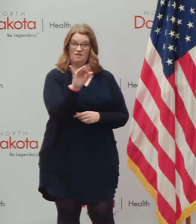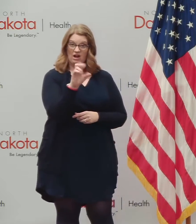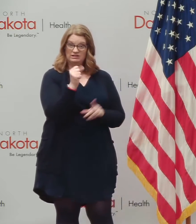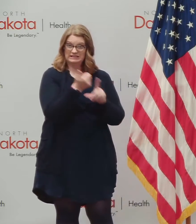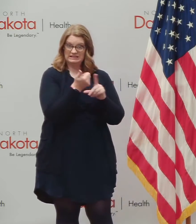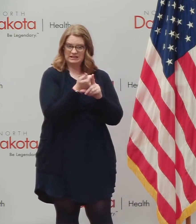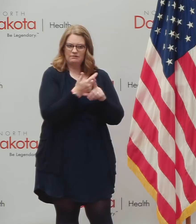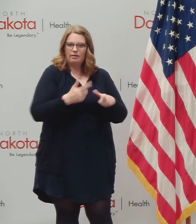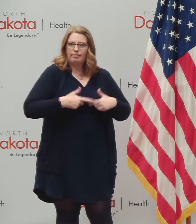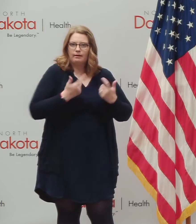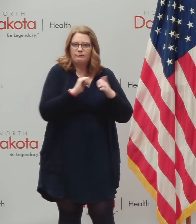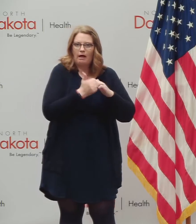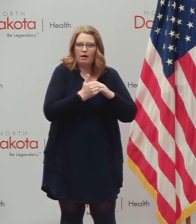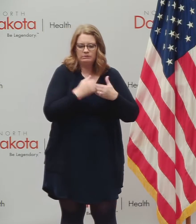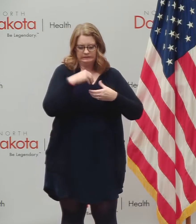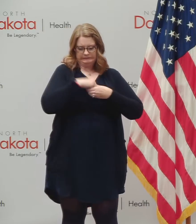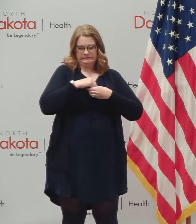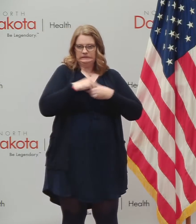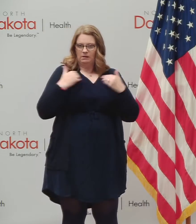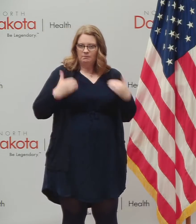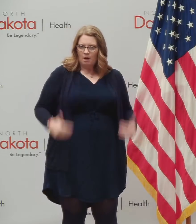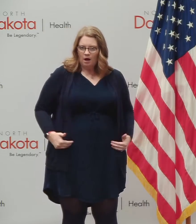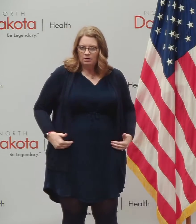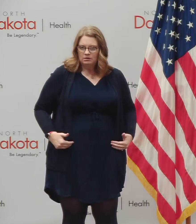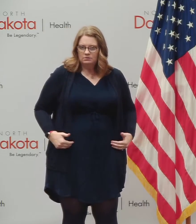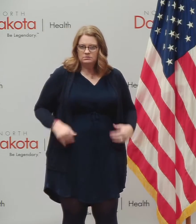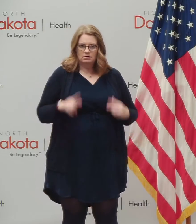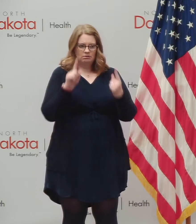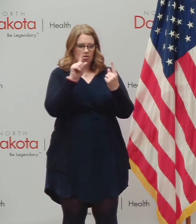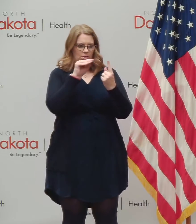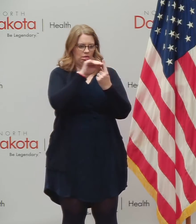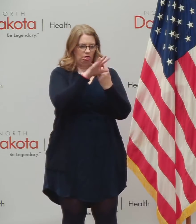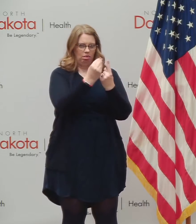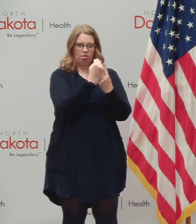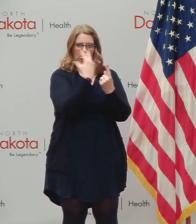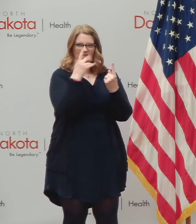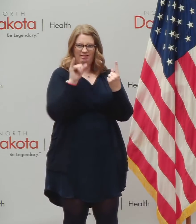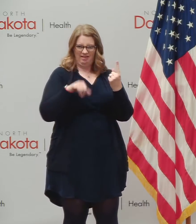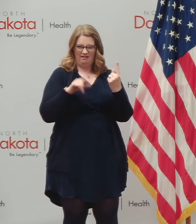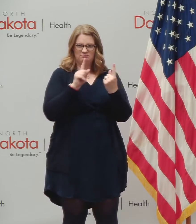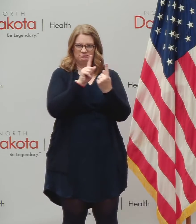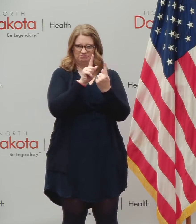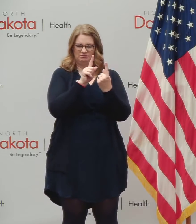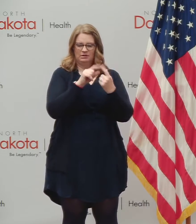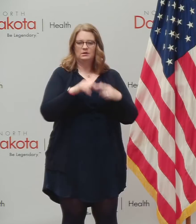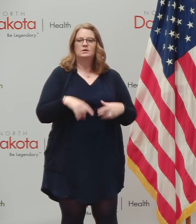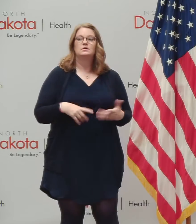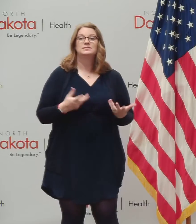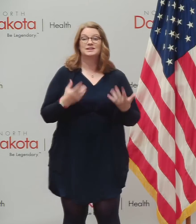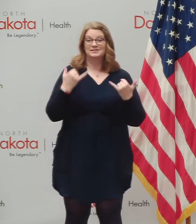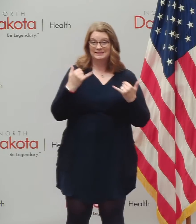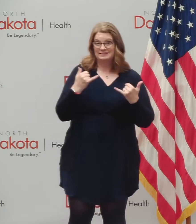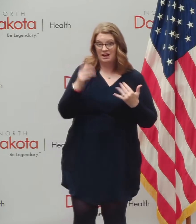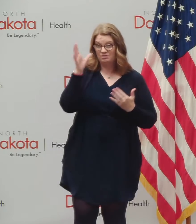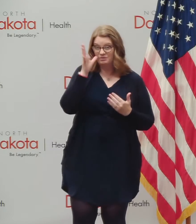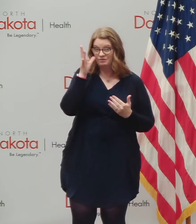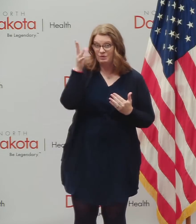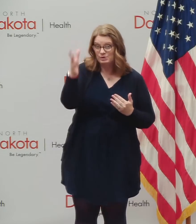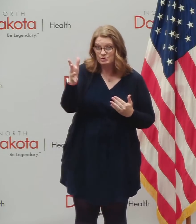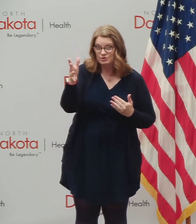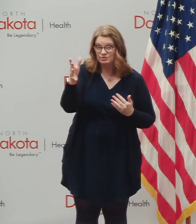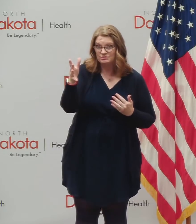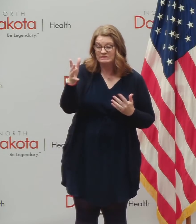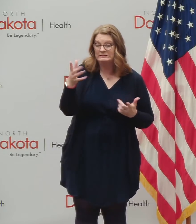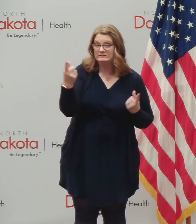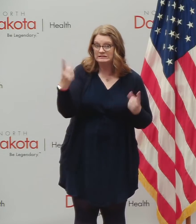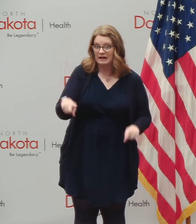humans to live in. It only can spread from human to human. So as we look ahead to what's in front of us, we've